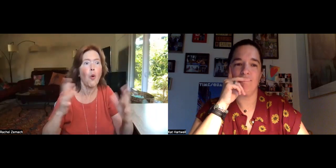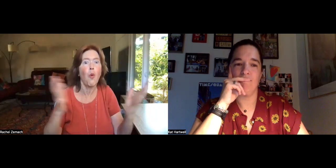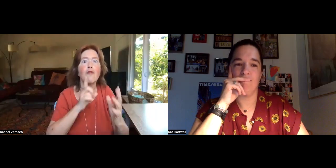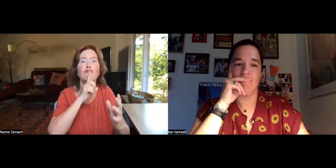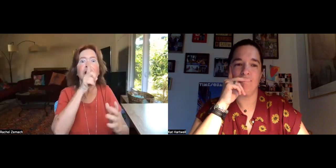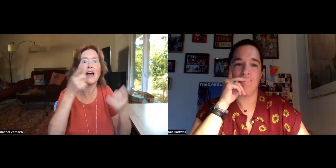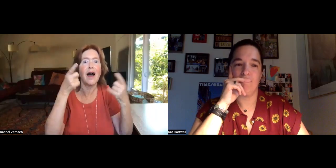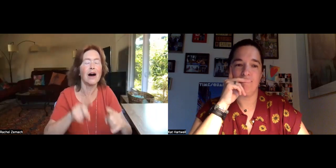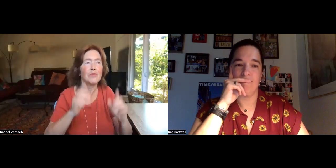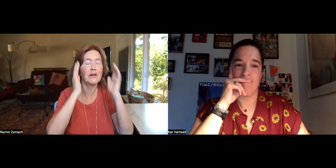What really happened?